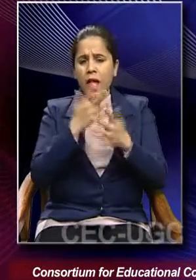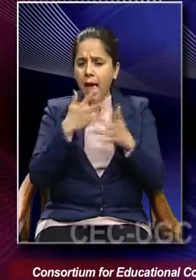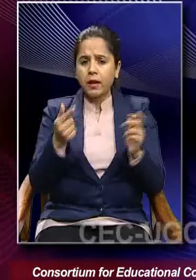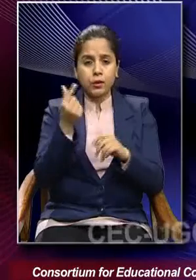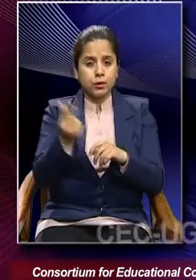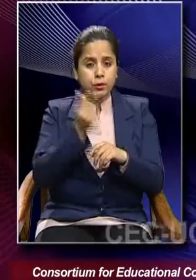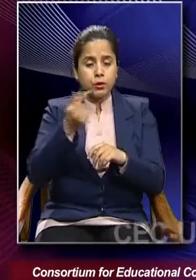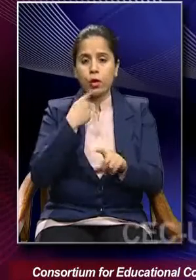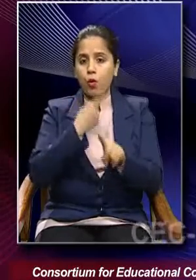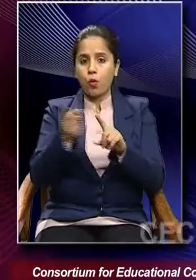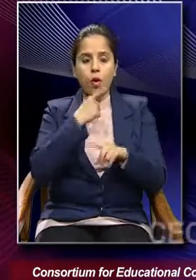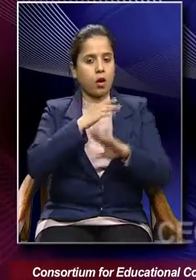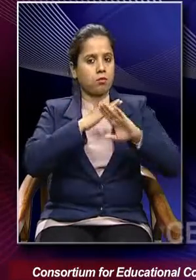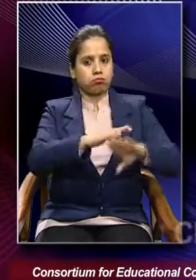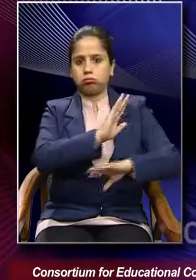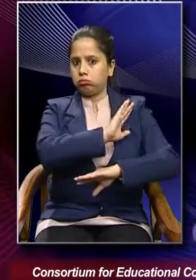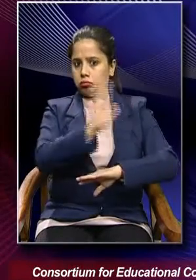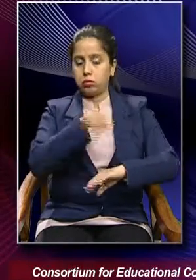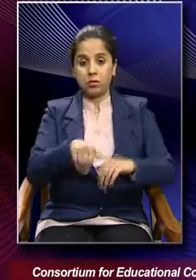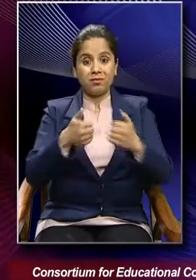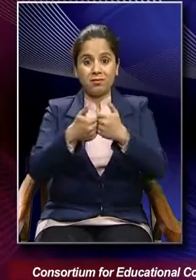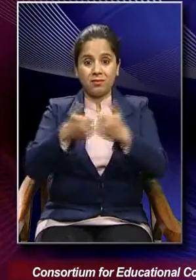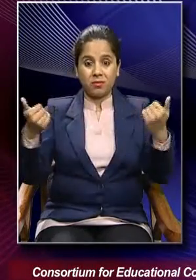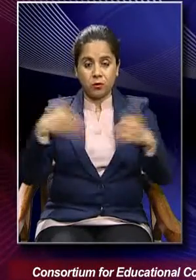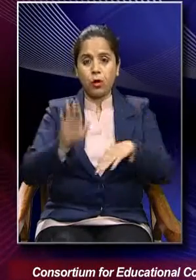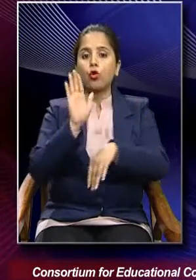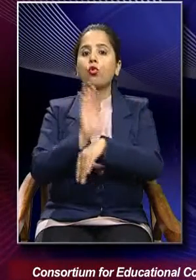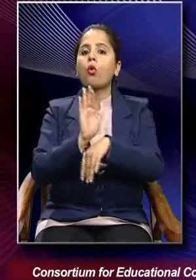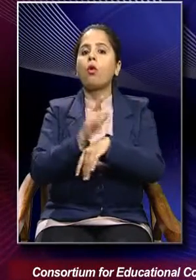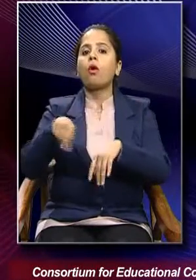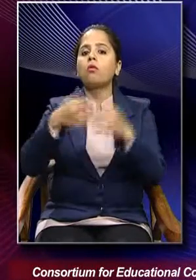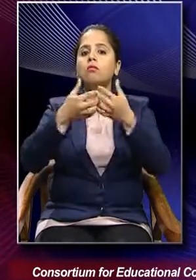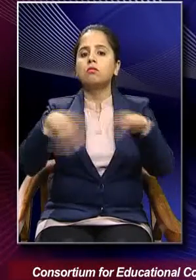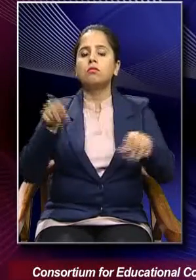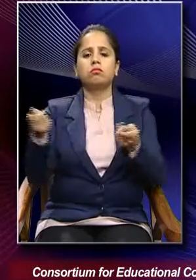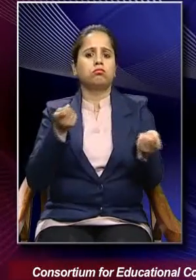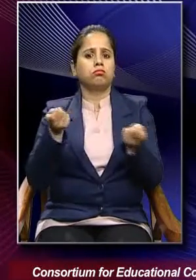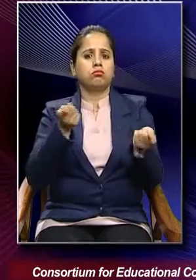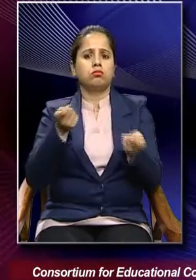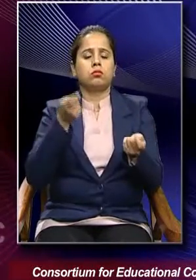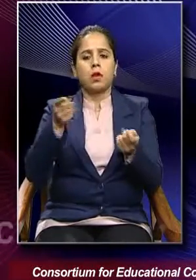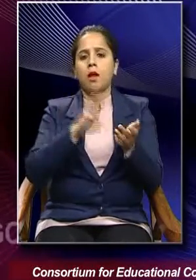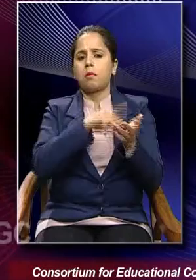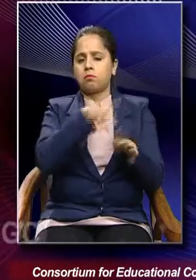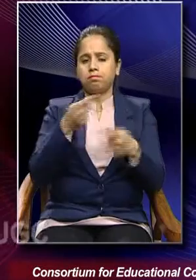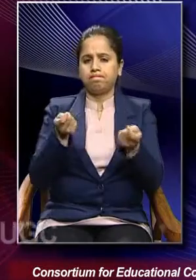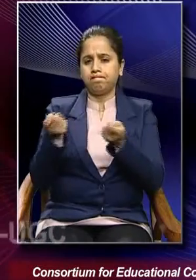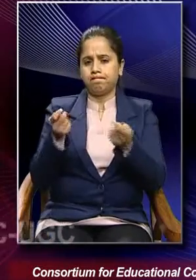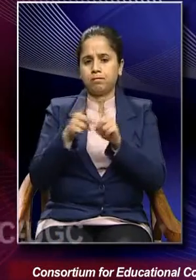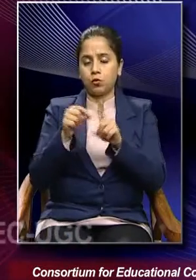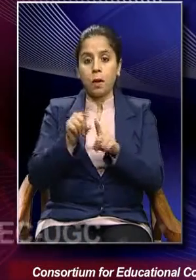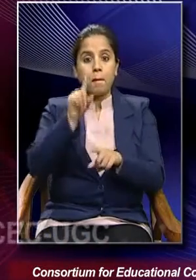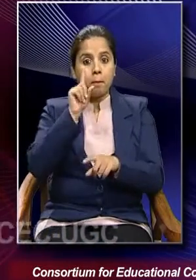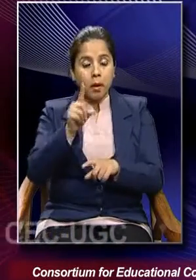of violence. After the split, the Congress came to be dominated by the moderates. However,